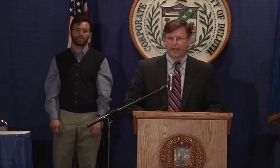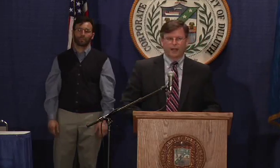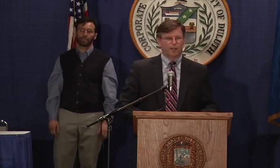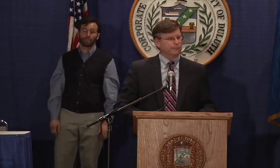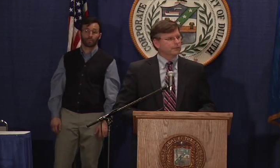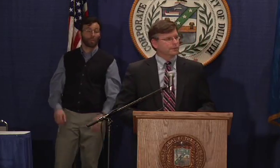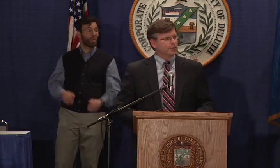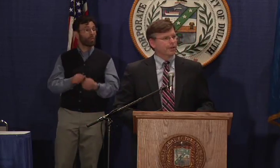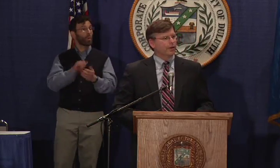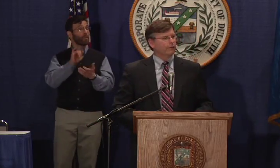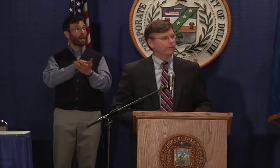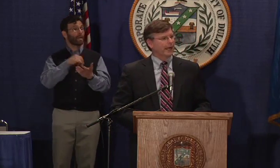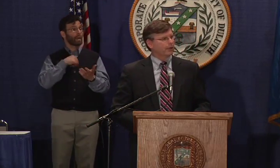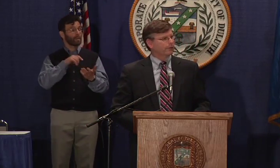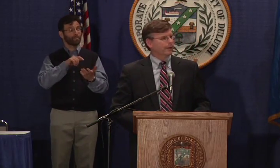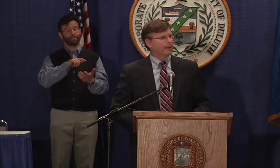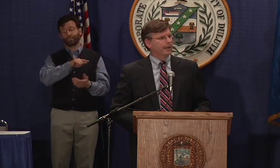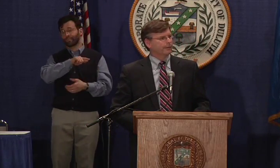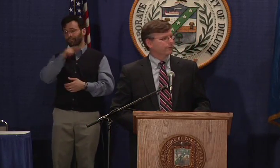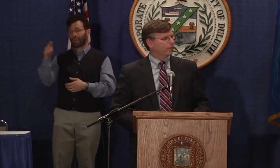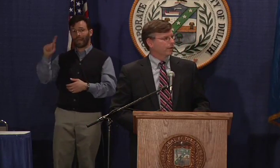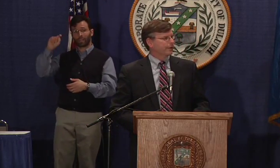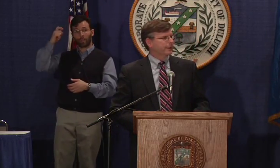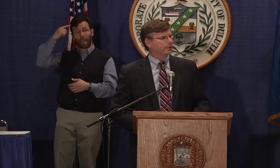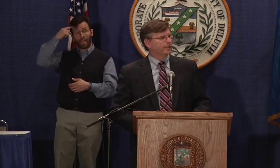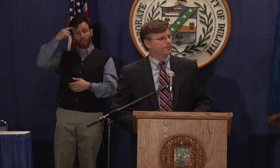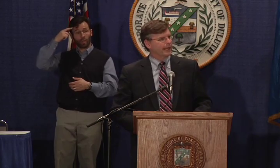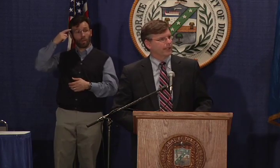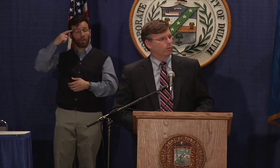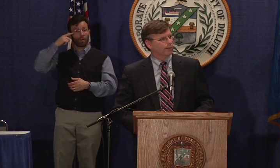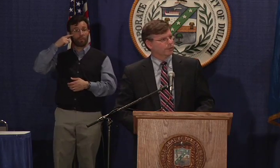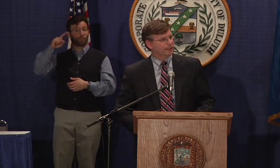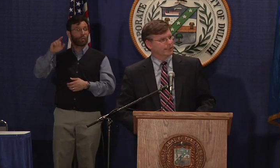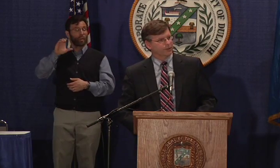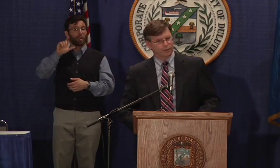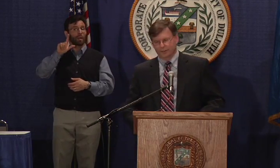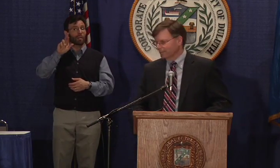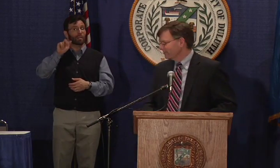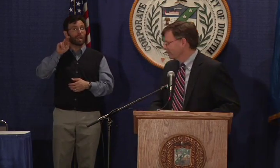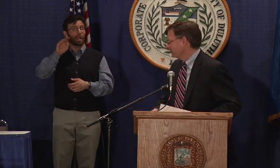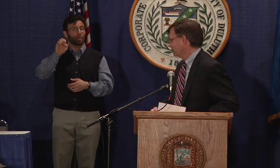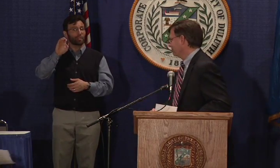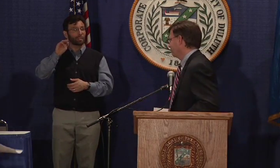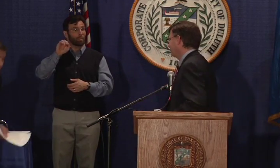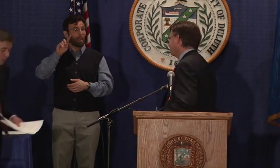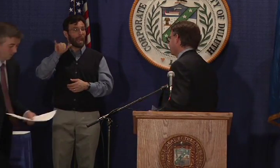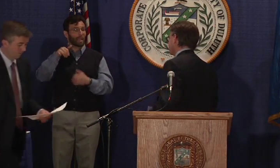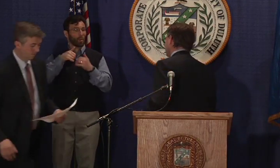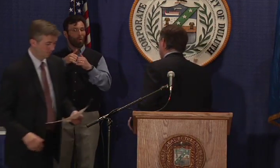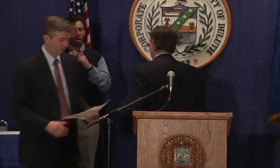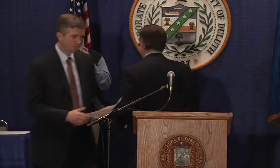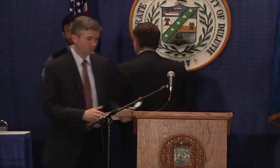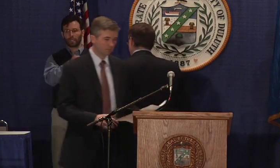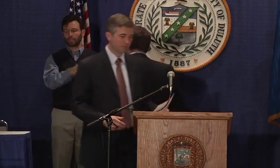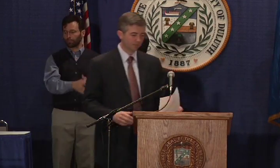And with that, I'll turn it back over to the mayor for the Clarence Maddy Award presentations.